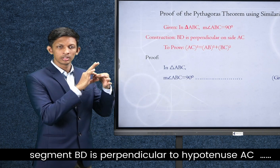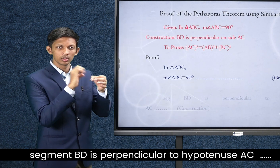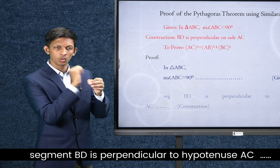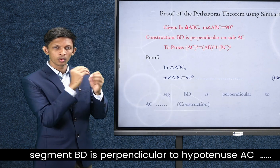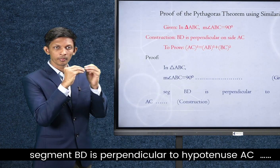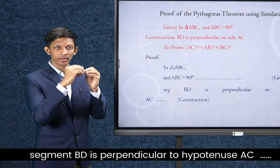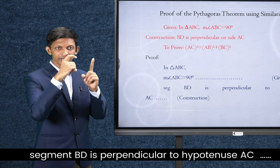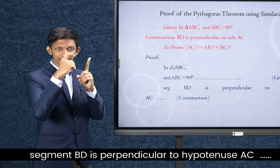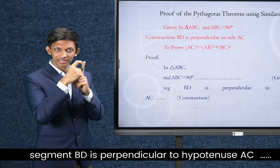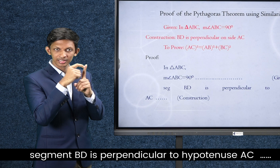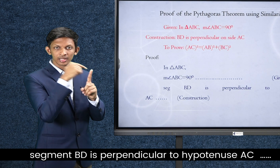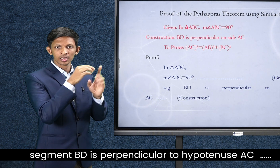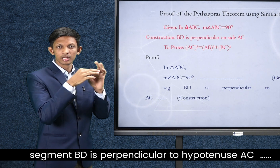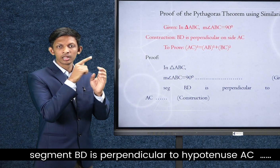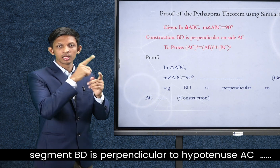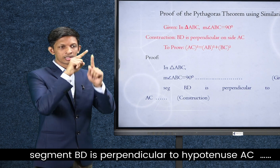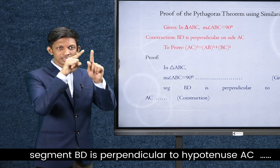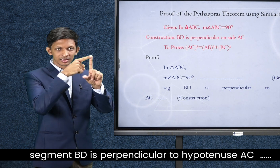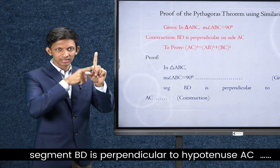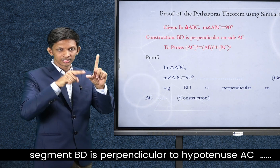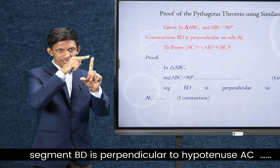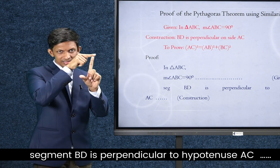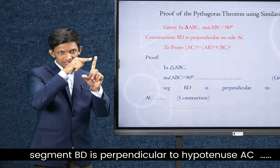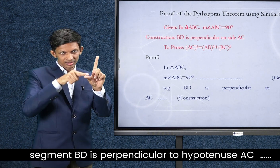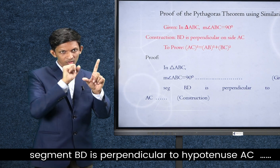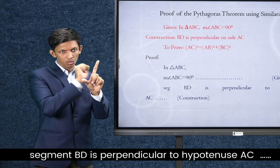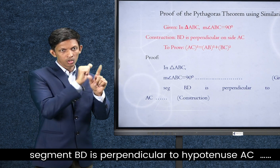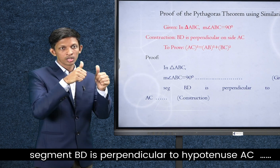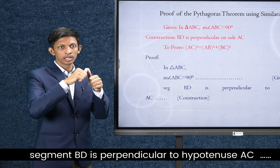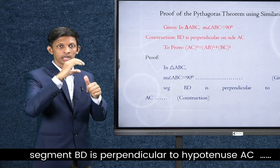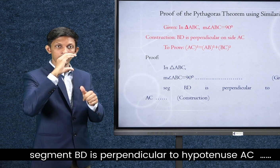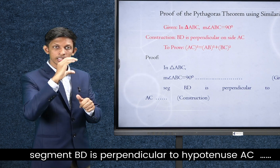Segment BD is perpendicular to hypotenuse AC by construction.